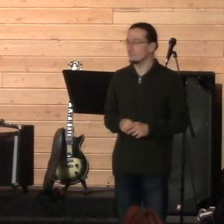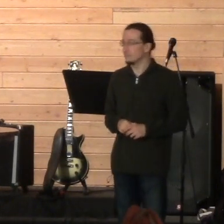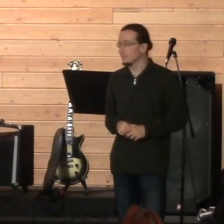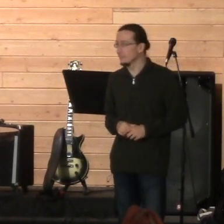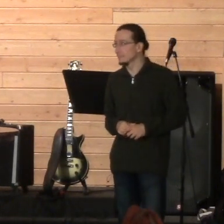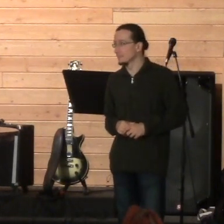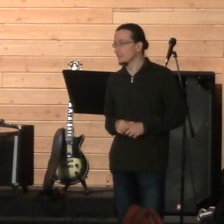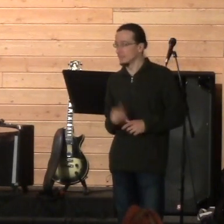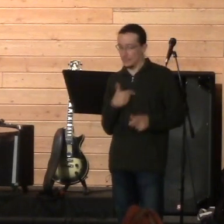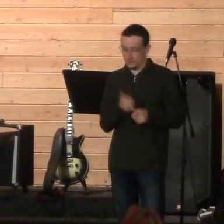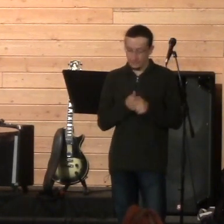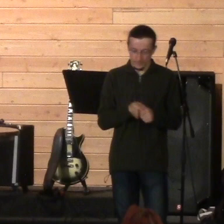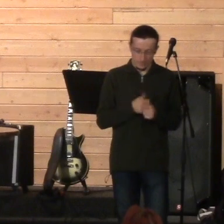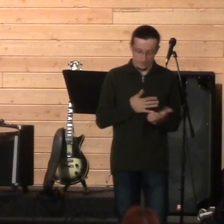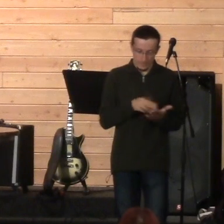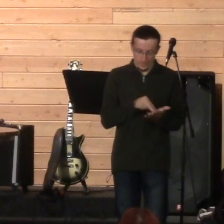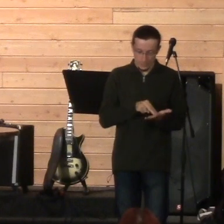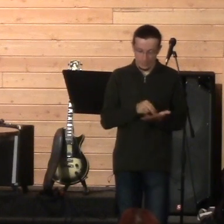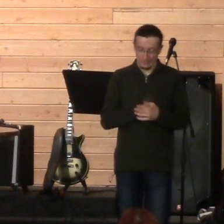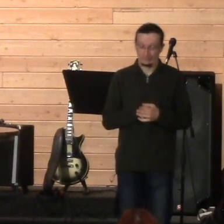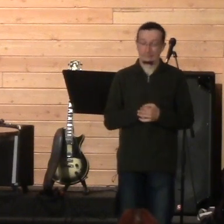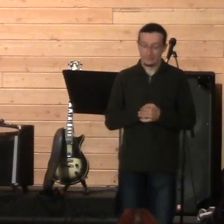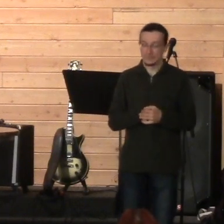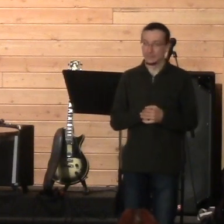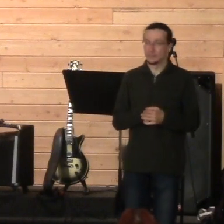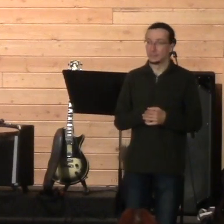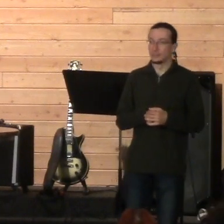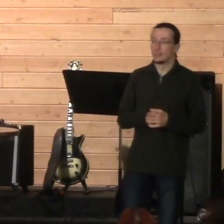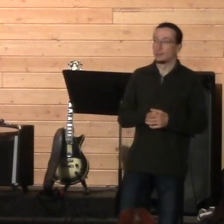I better stick with my notes here, man.